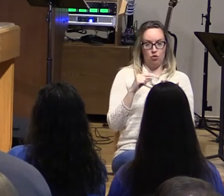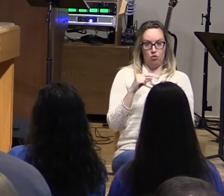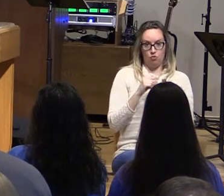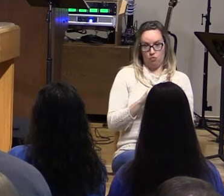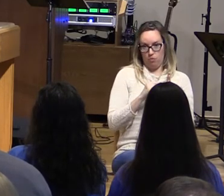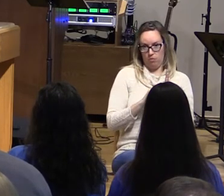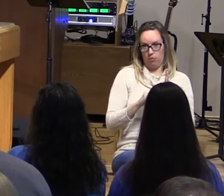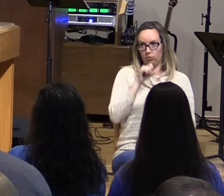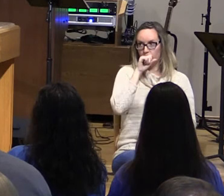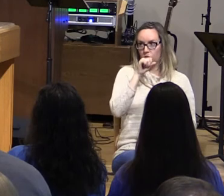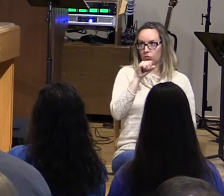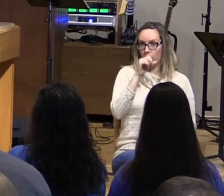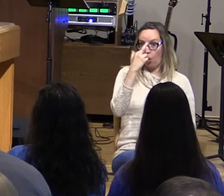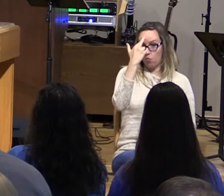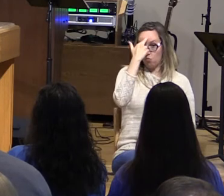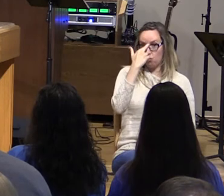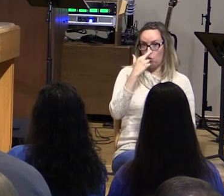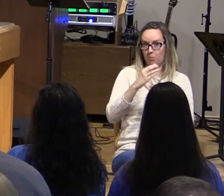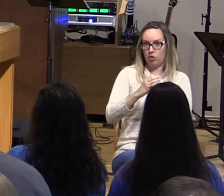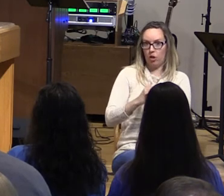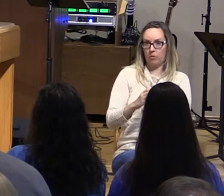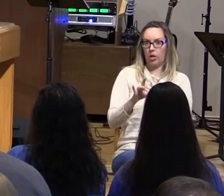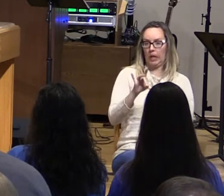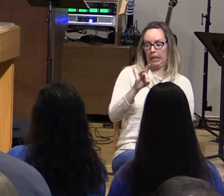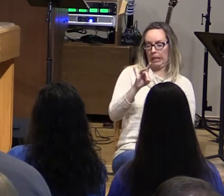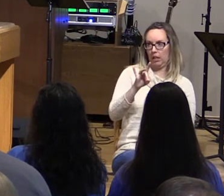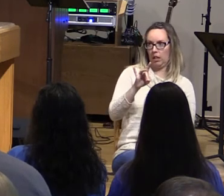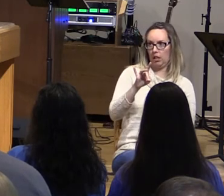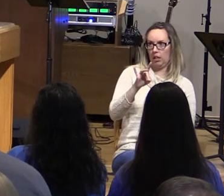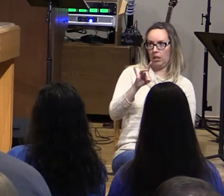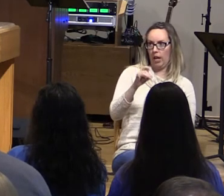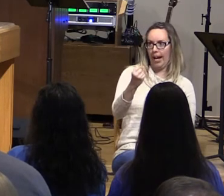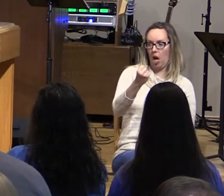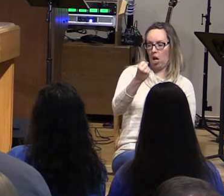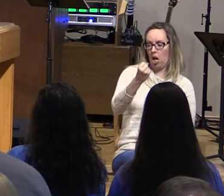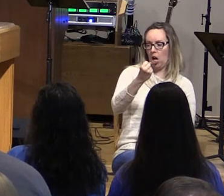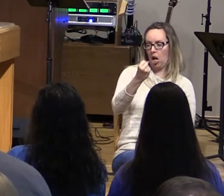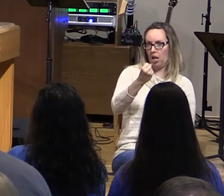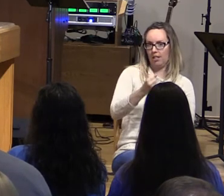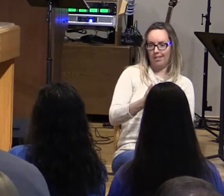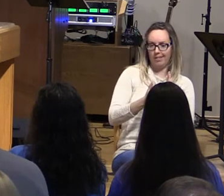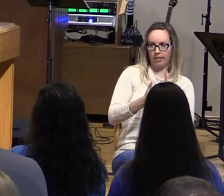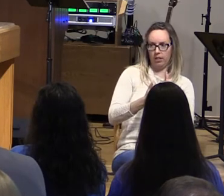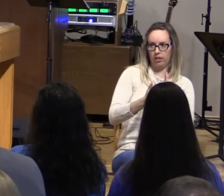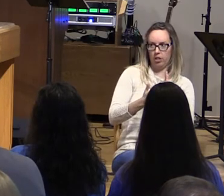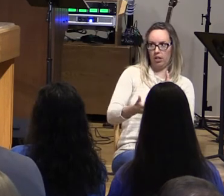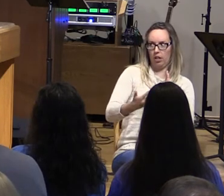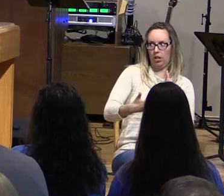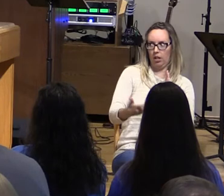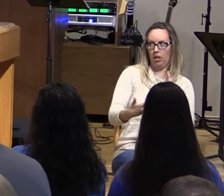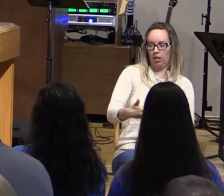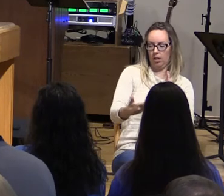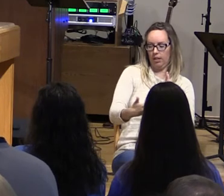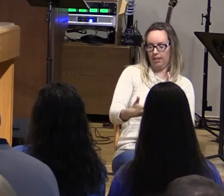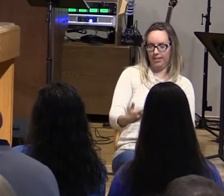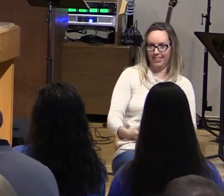in Romans chapter 8. Hang on, technology, it's got me.